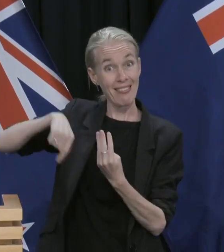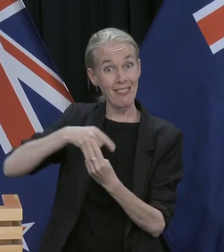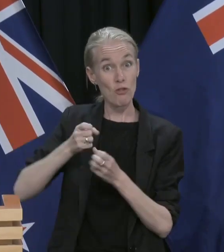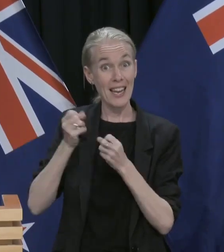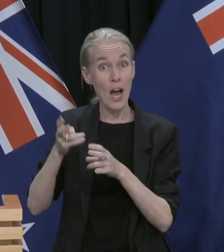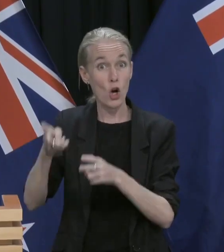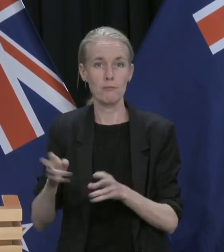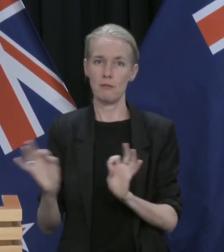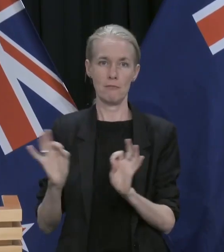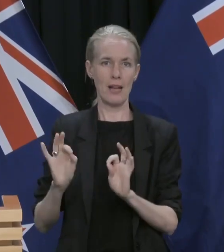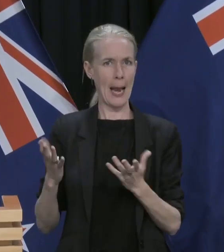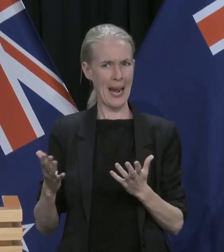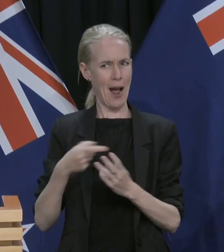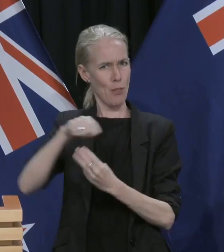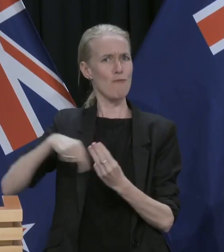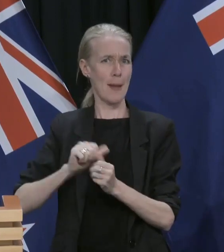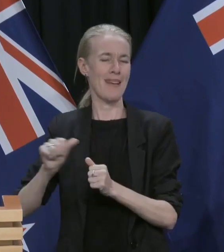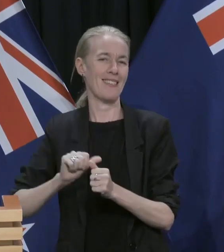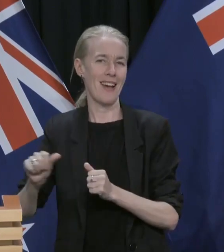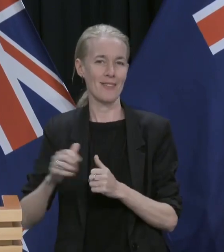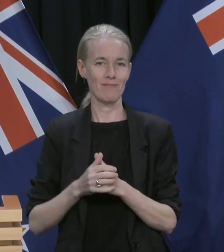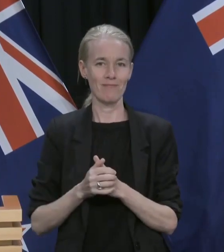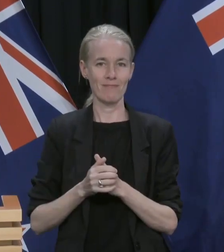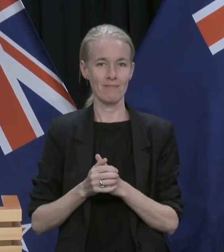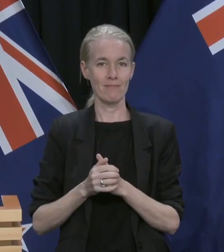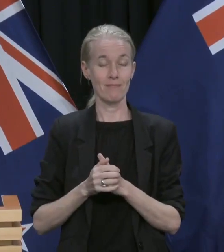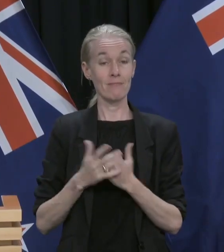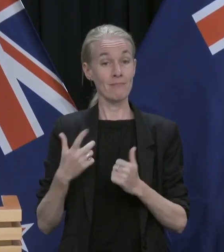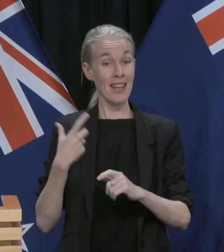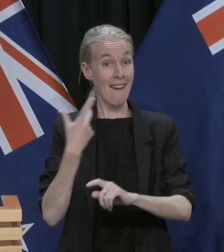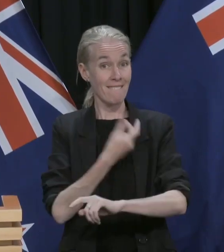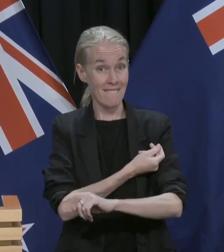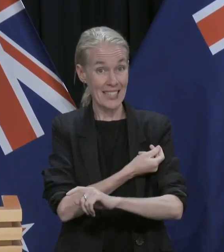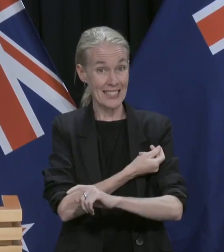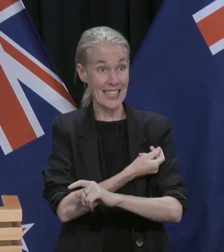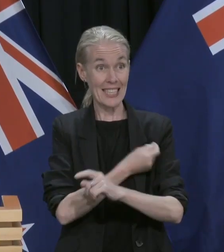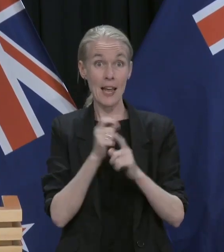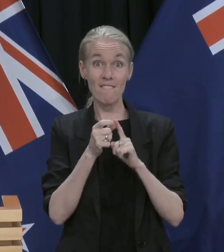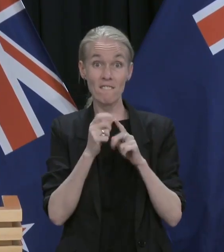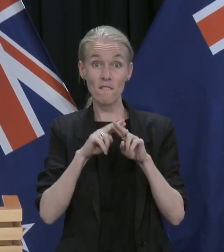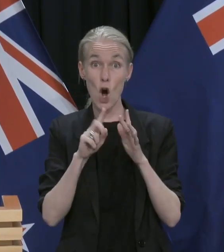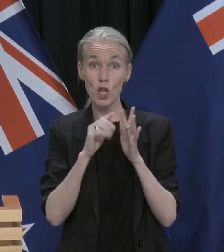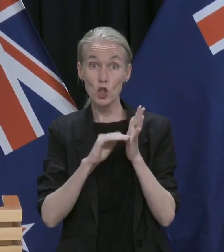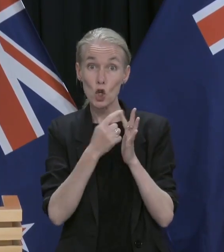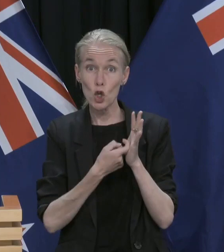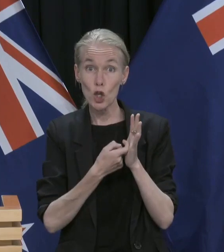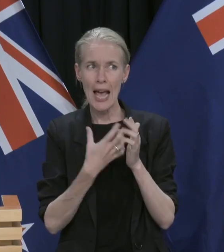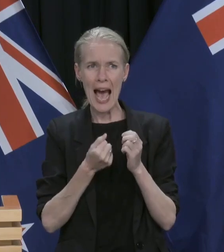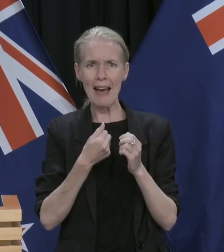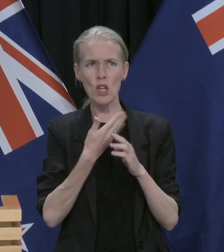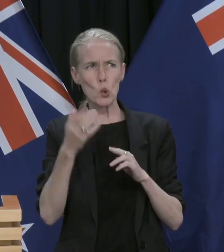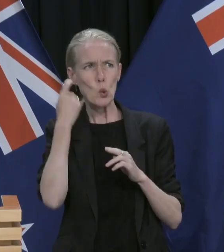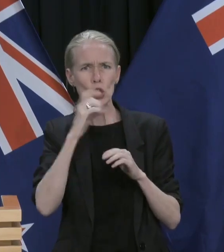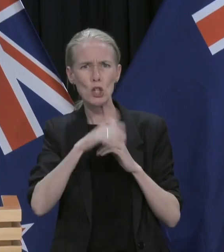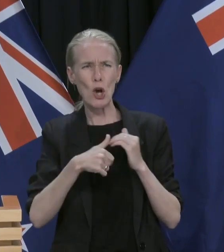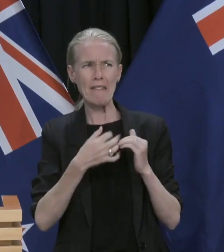ongoing problems. There have been no new safety concerns with the vaccine identified here in New Zealand, and MedSafe's assessment